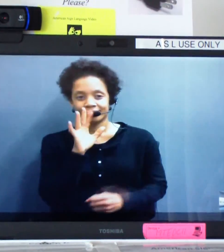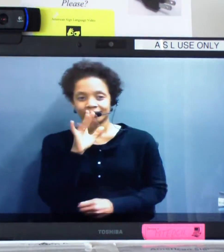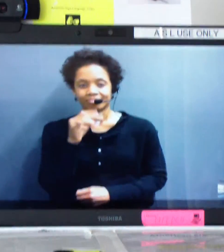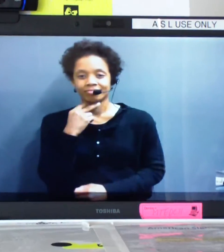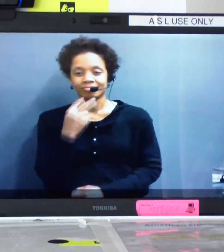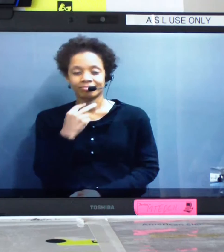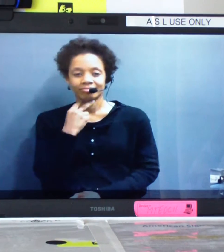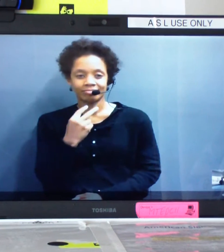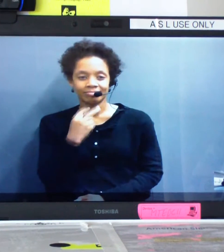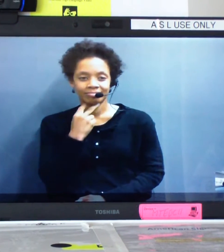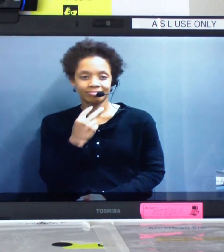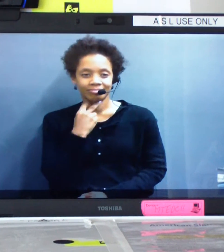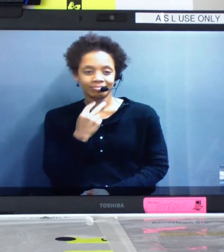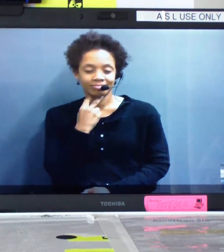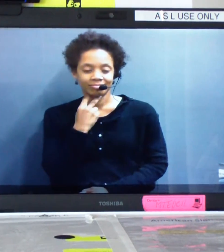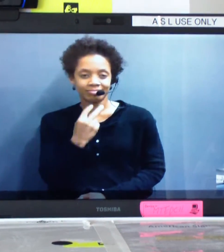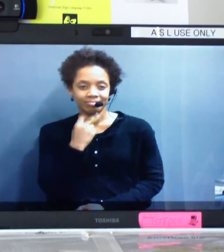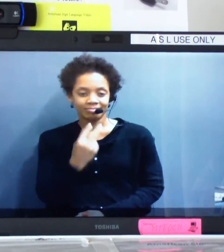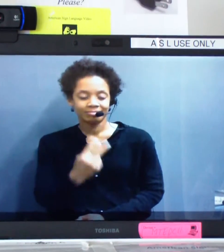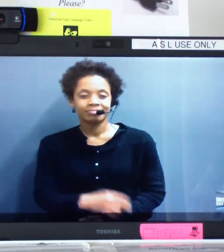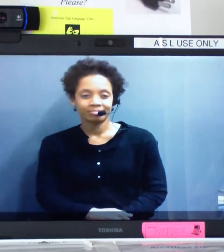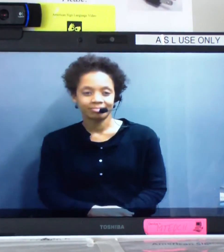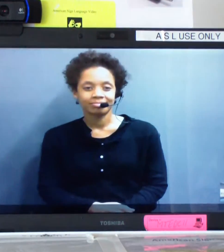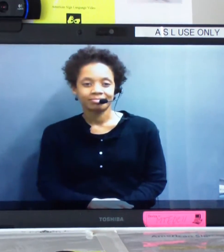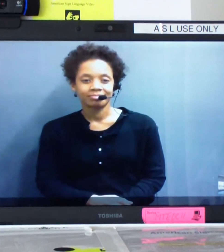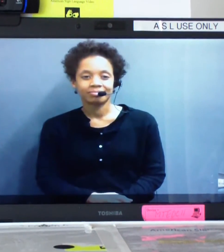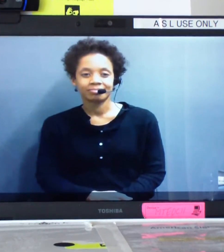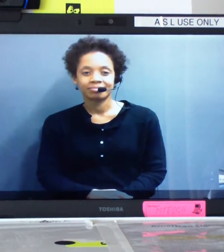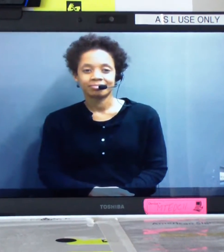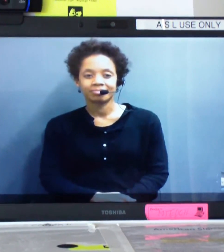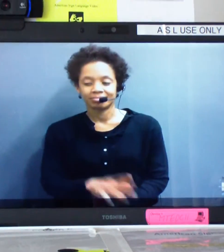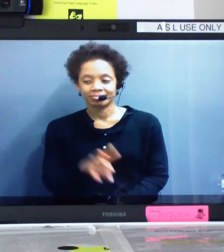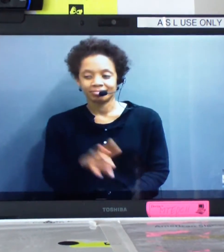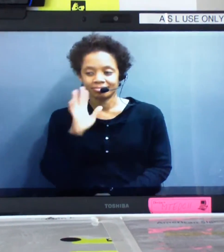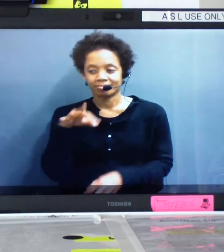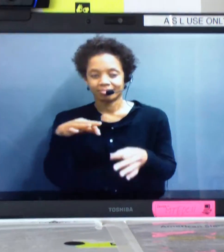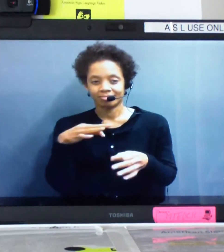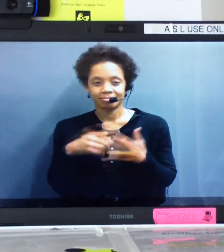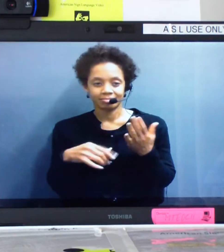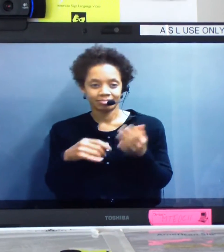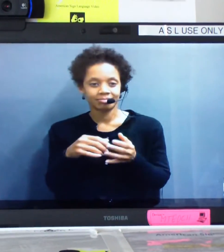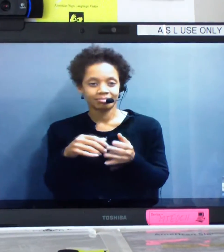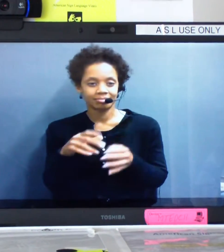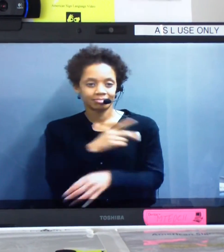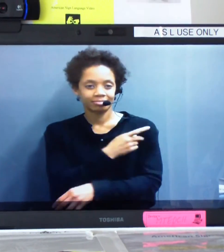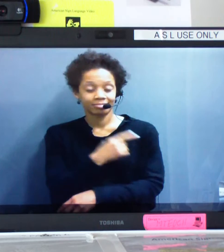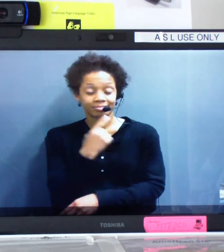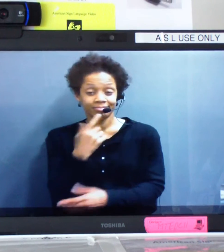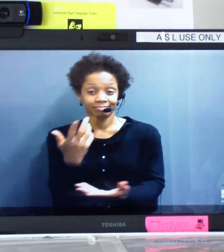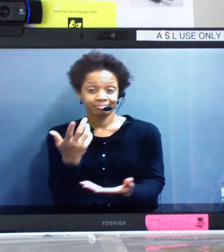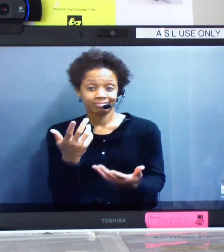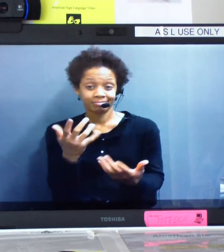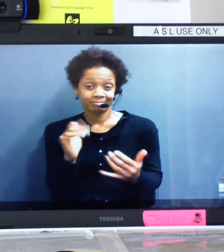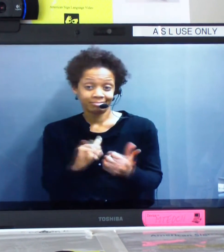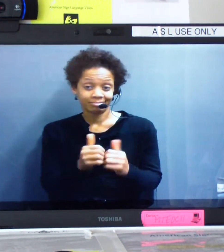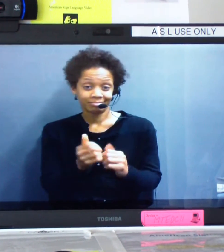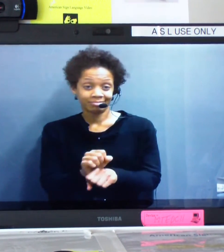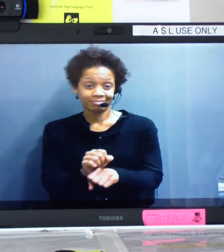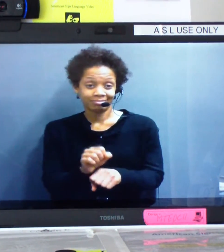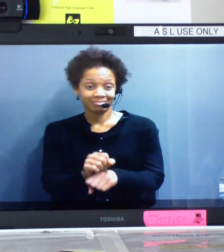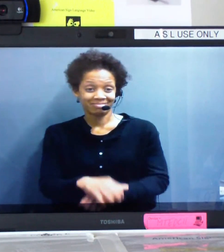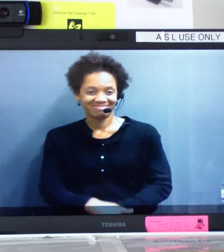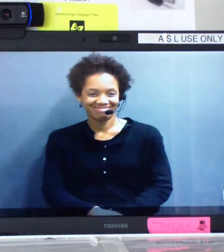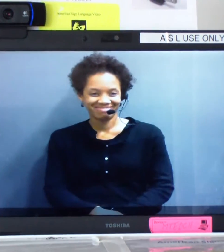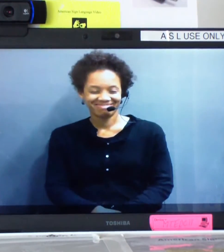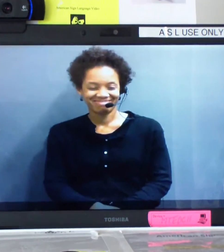obviously, in English, and let you know what the patient is saying. So that's how it works. Interpreter, I really